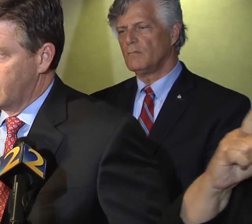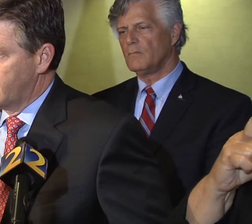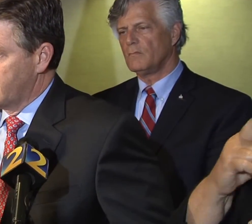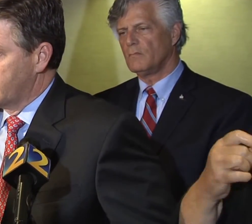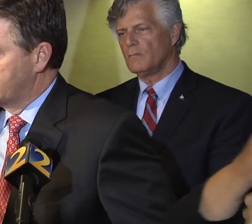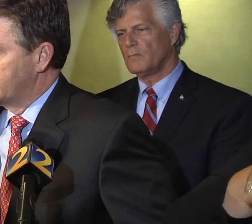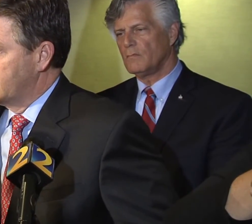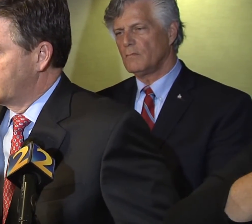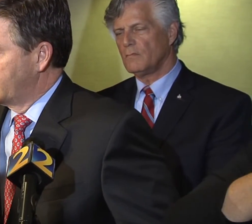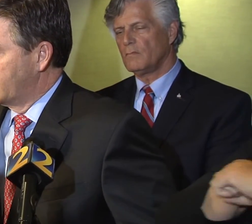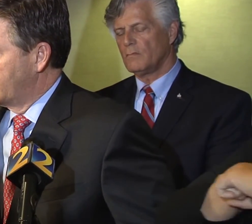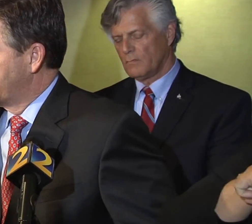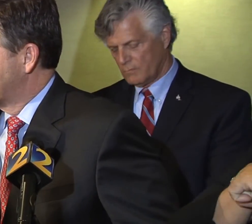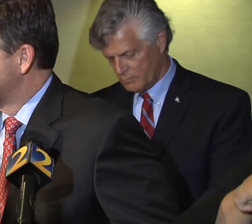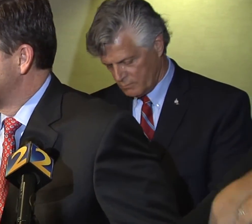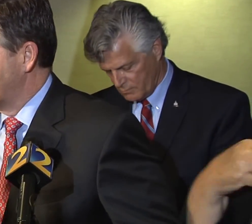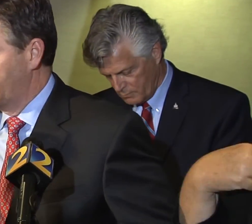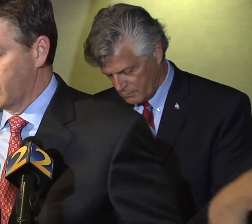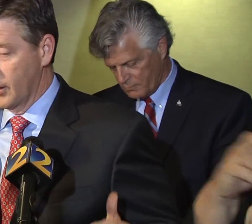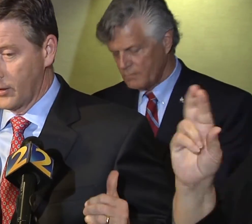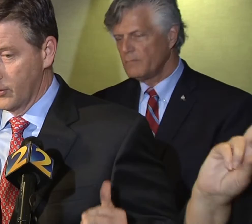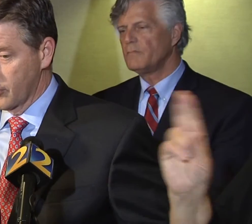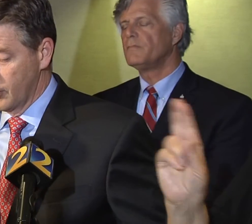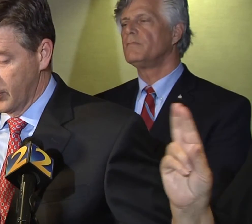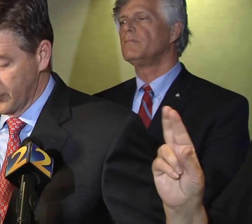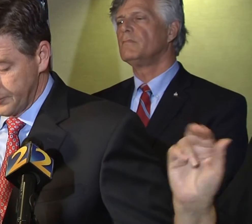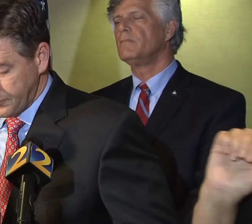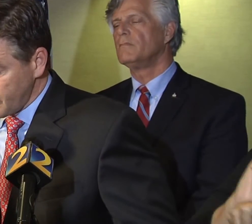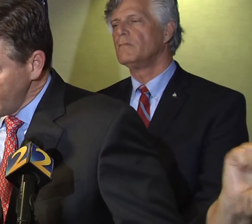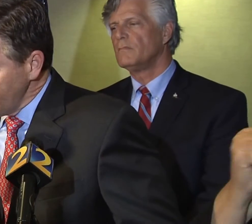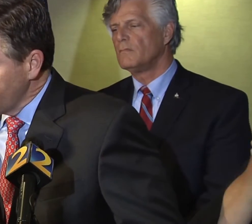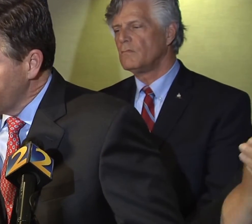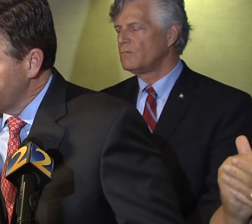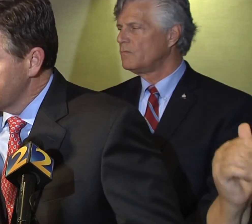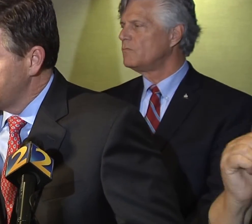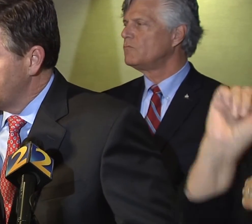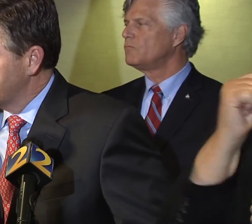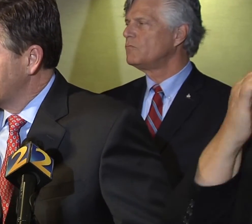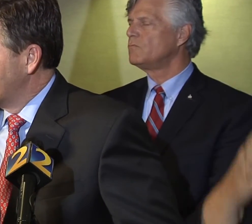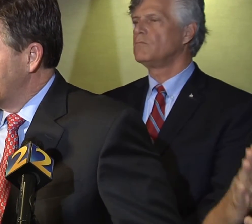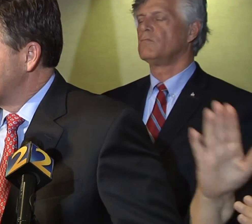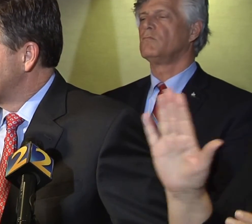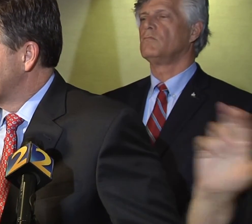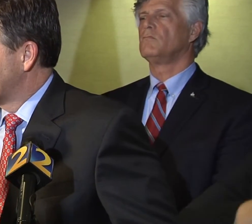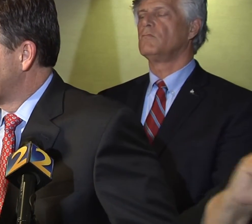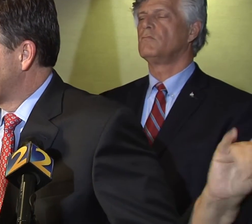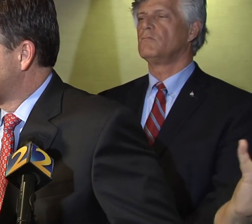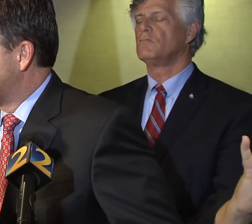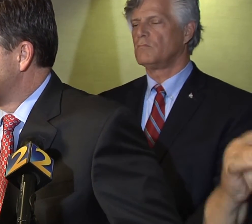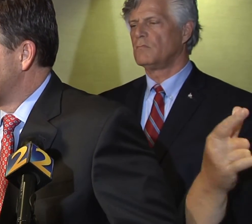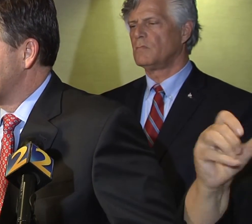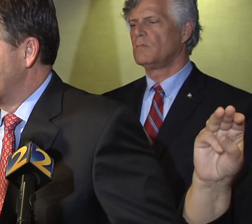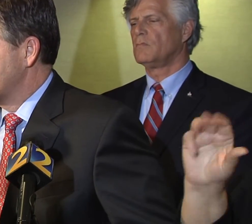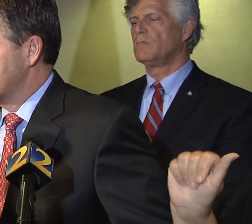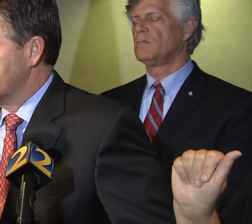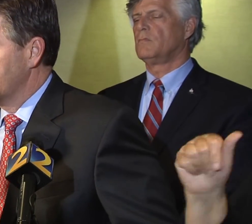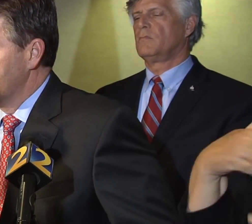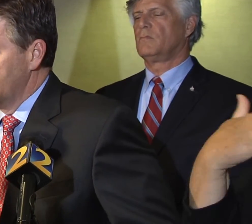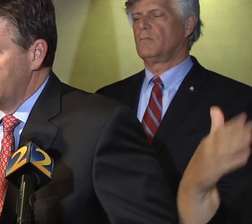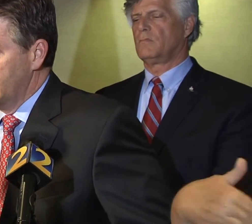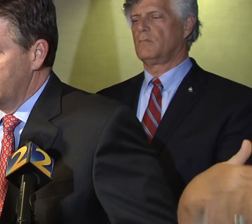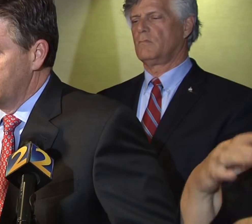said, and the governor alluded to, that we are well positioned. We've been working closely with the governor, his staff, and GEMA throughout the process, and